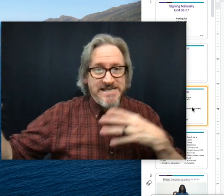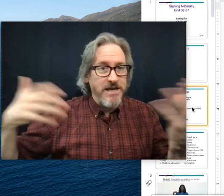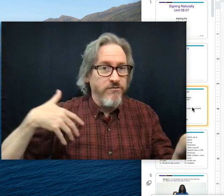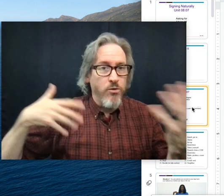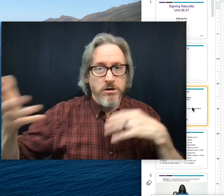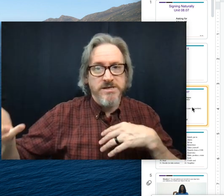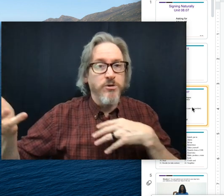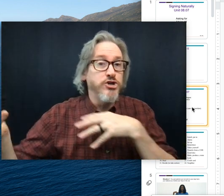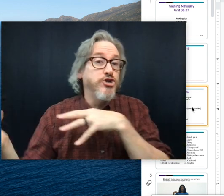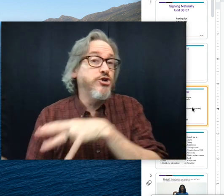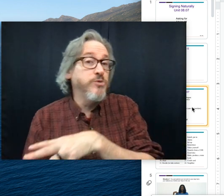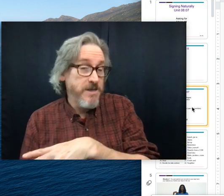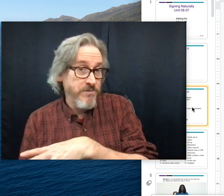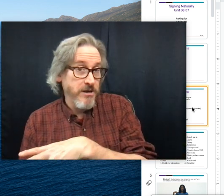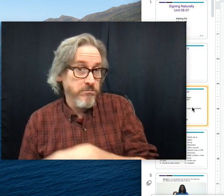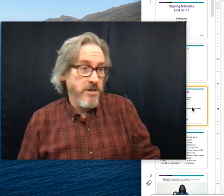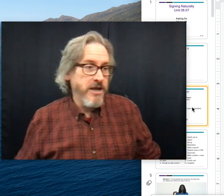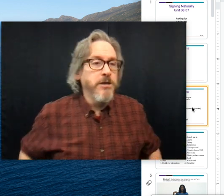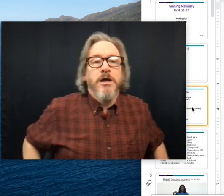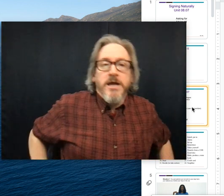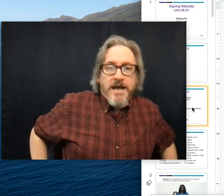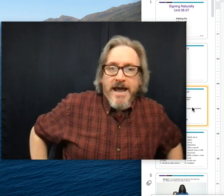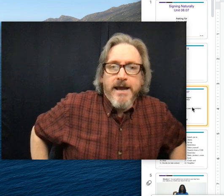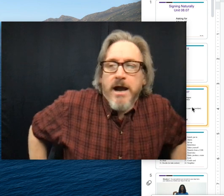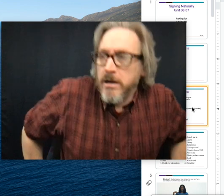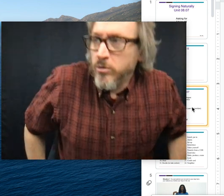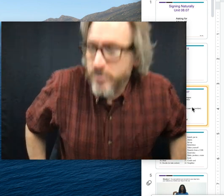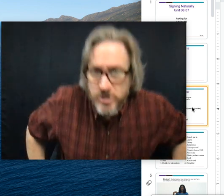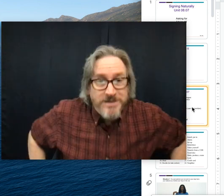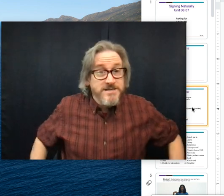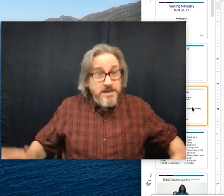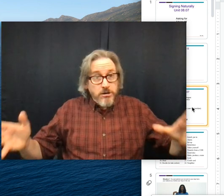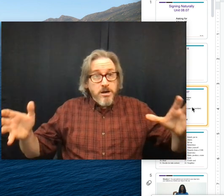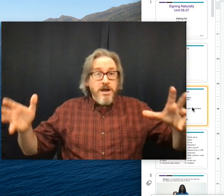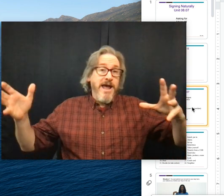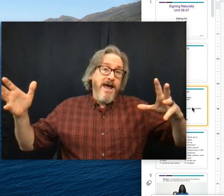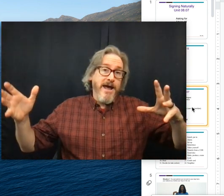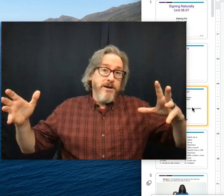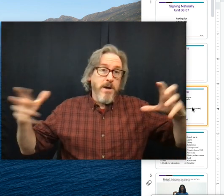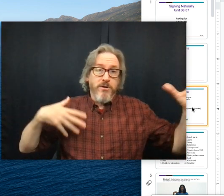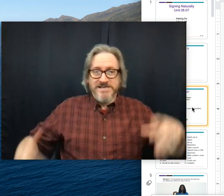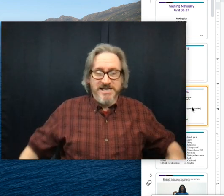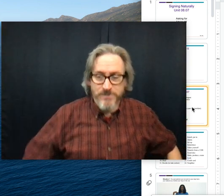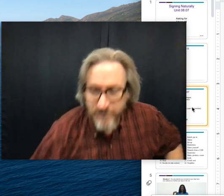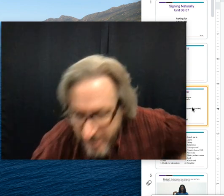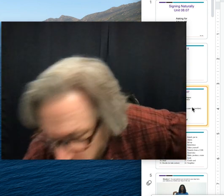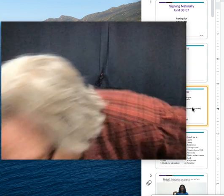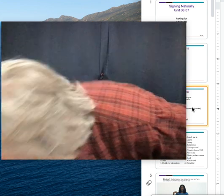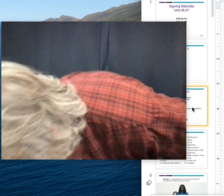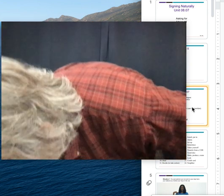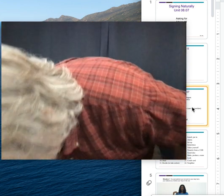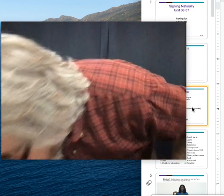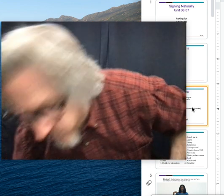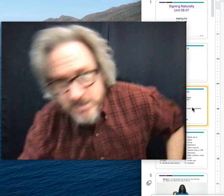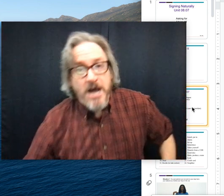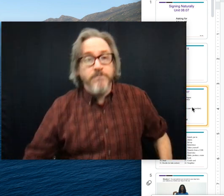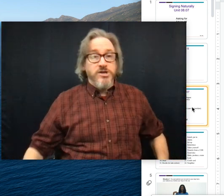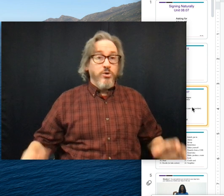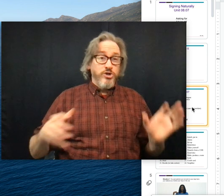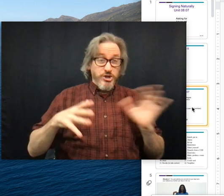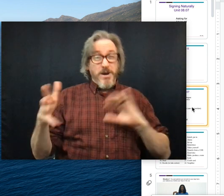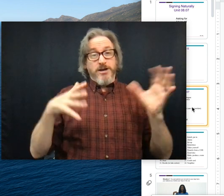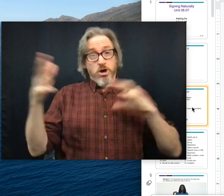was asking for someone to do something. Like, hey, we're supposed to go out to dinner, and my boss asked me if I could work